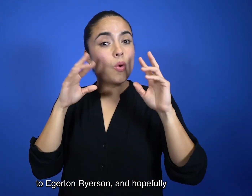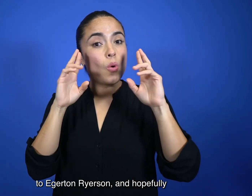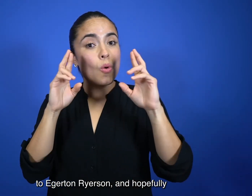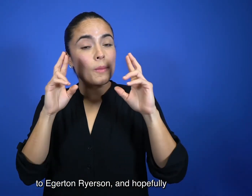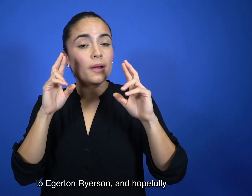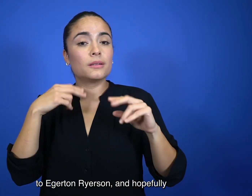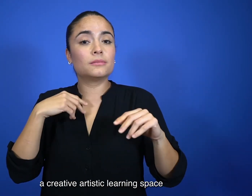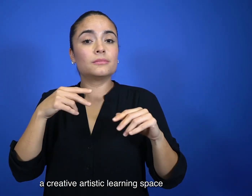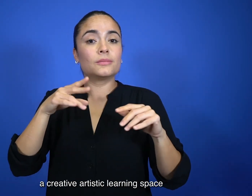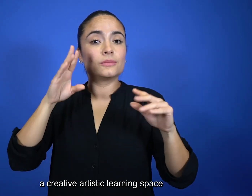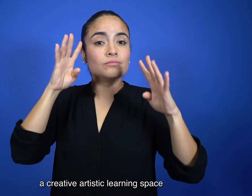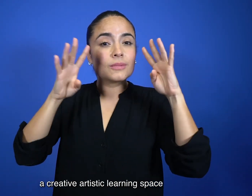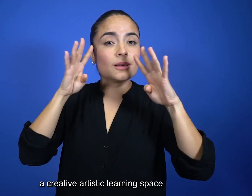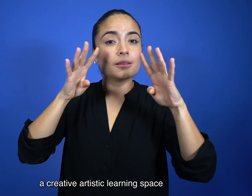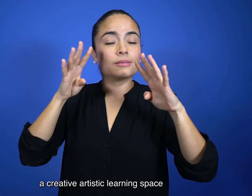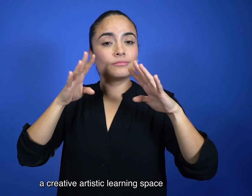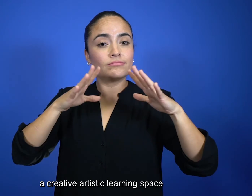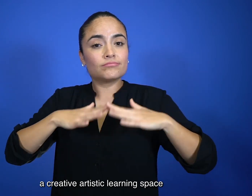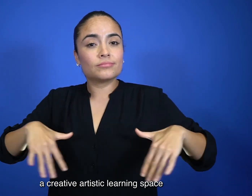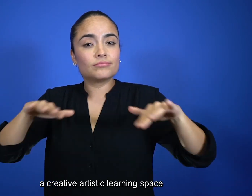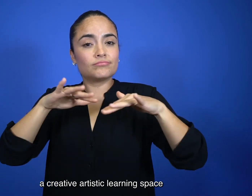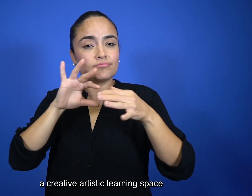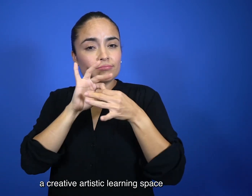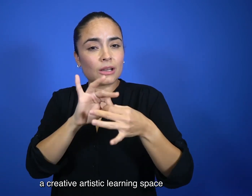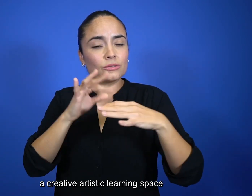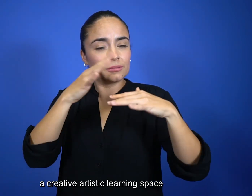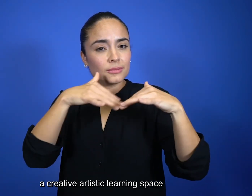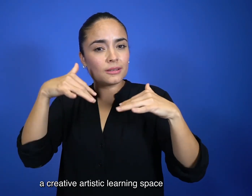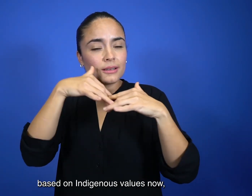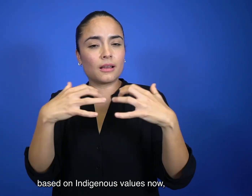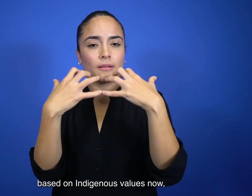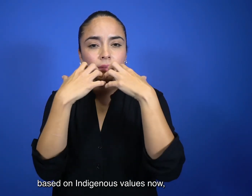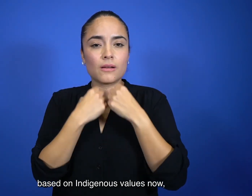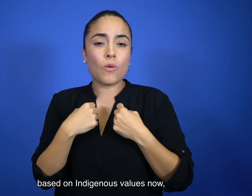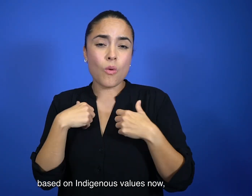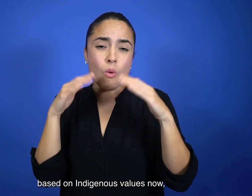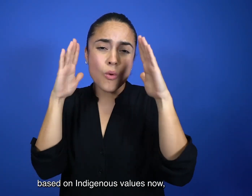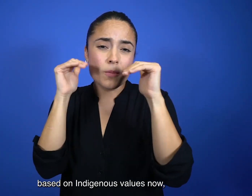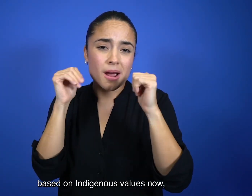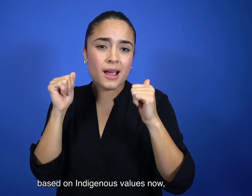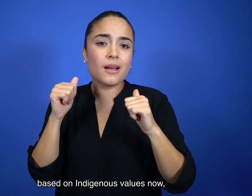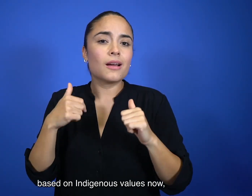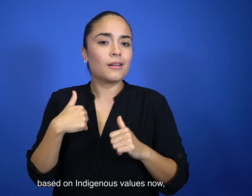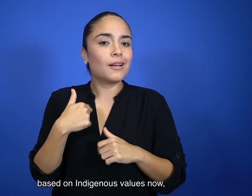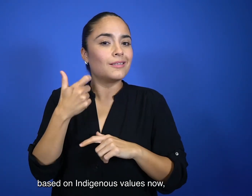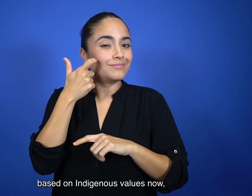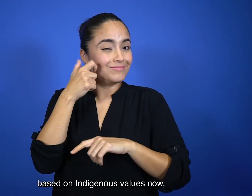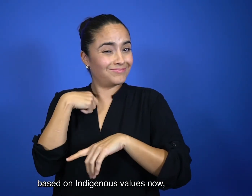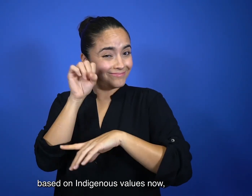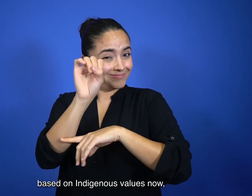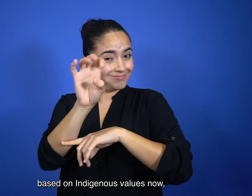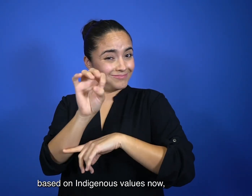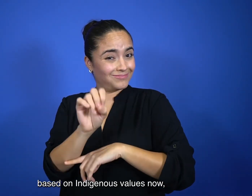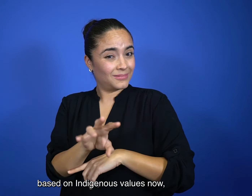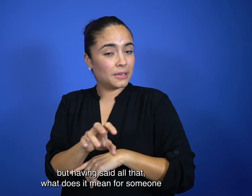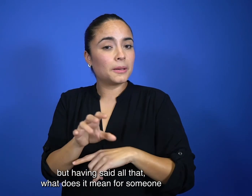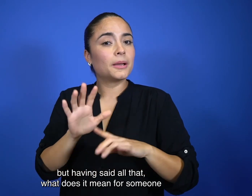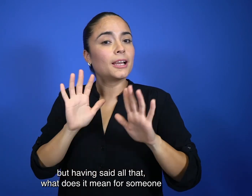and hopefully a creative artistic learning space based on Indigenous values now. But having said